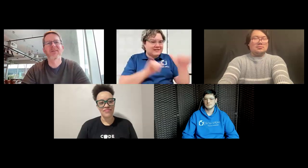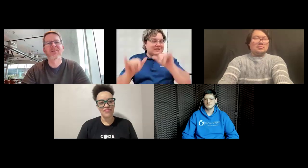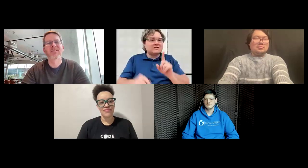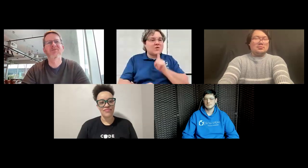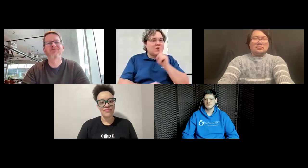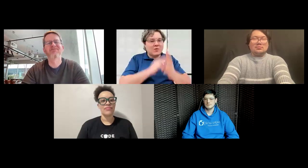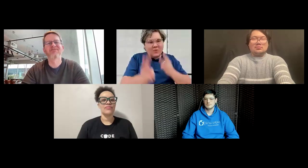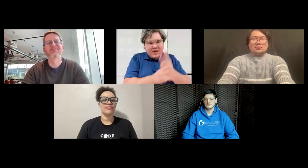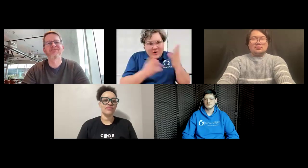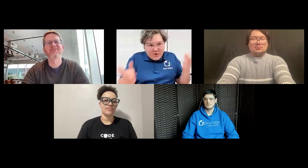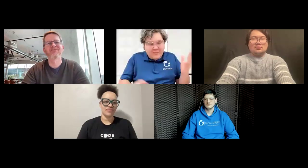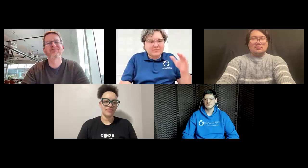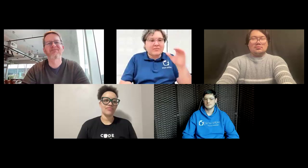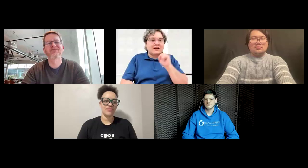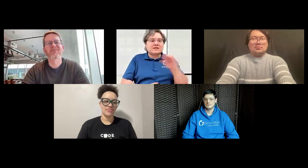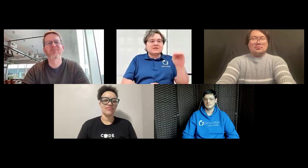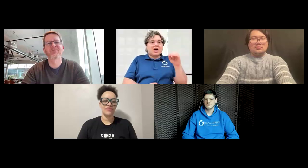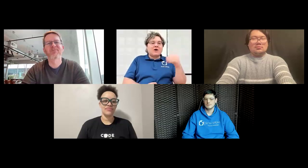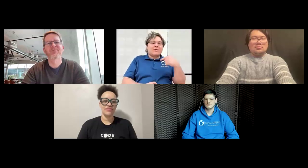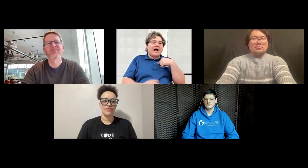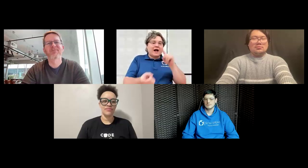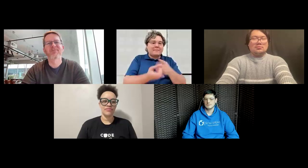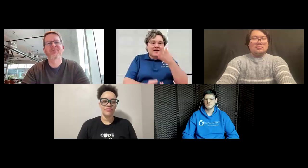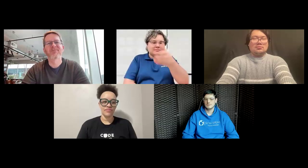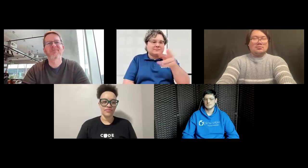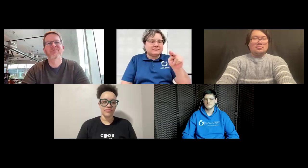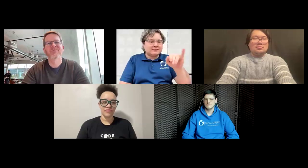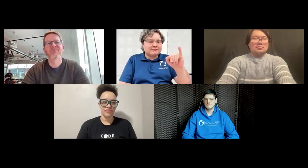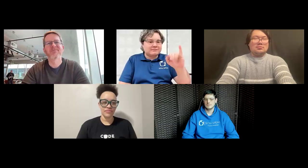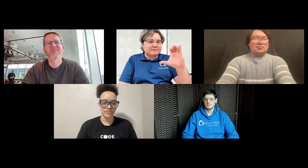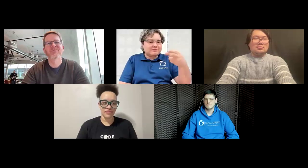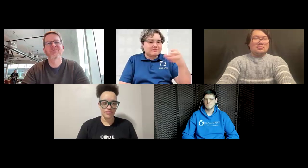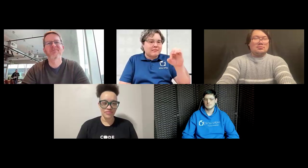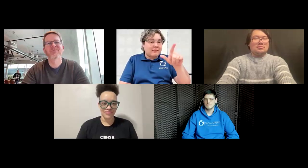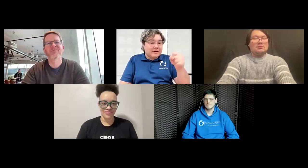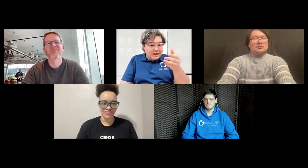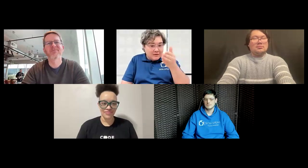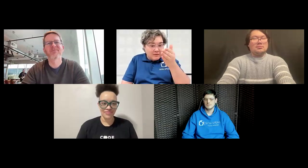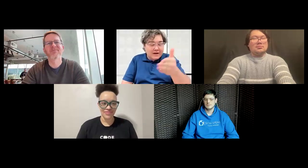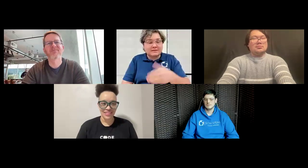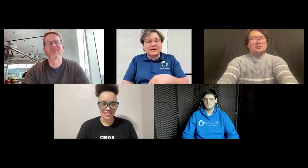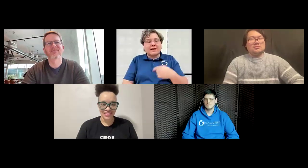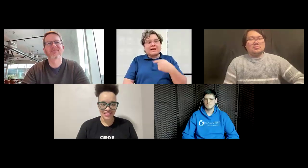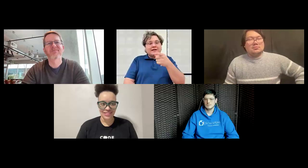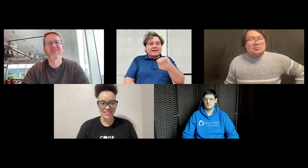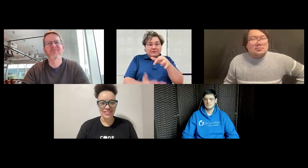but it was something different. It was a world that I had never really experienced before. And so